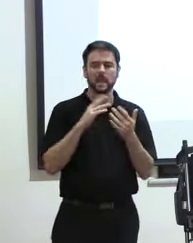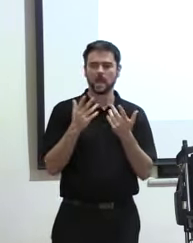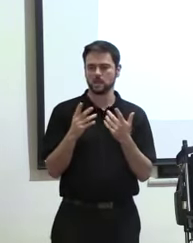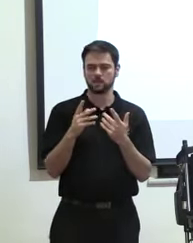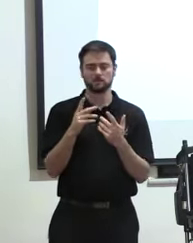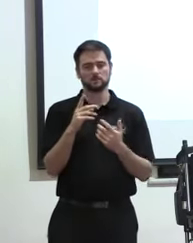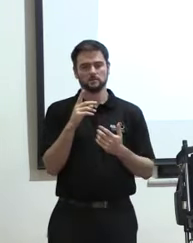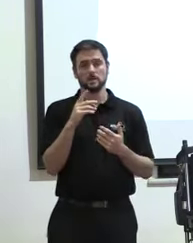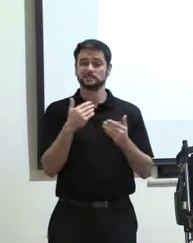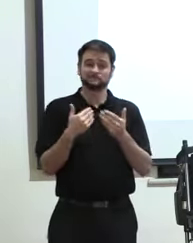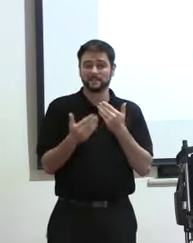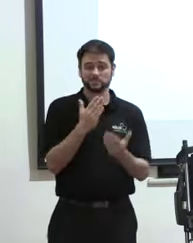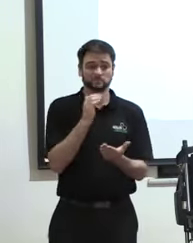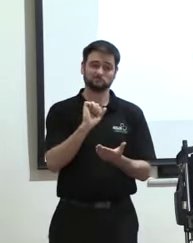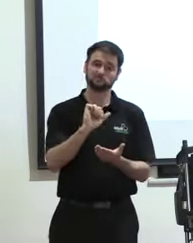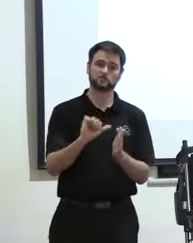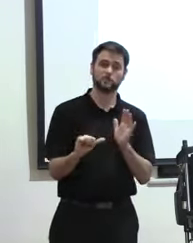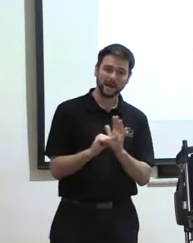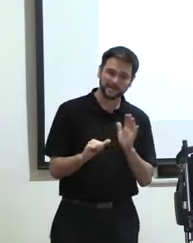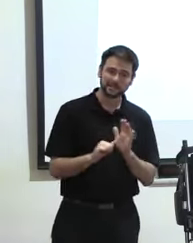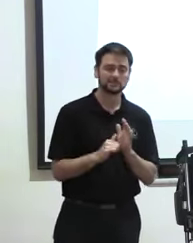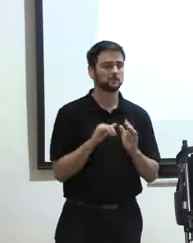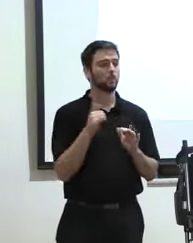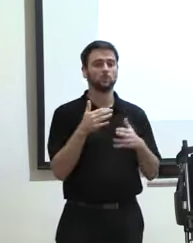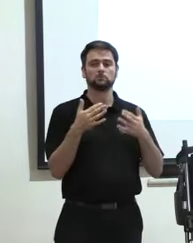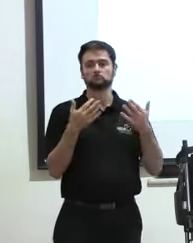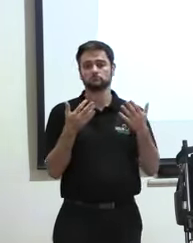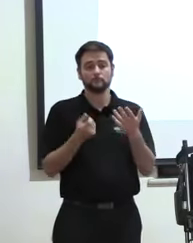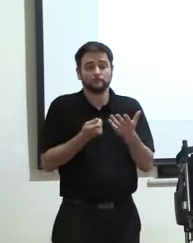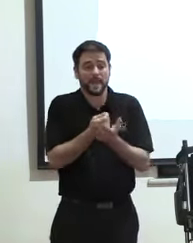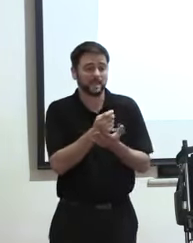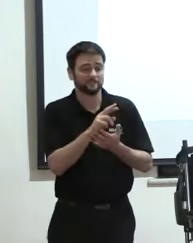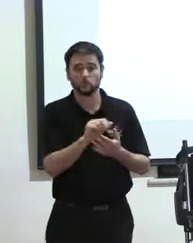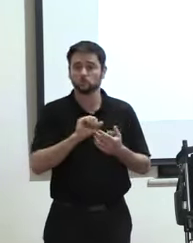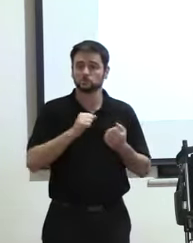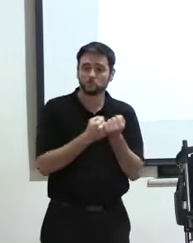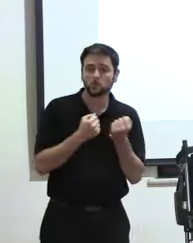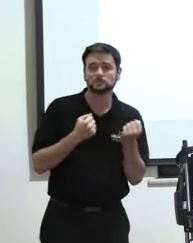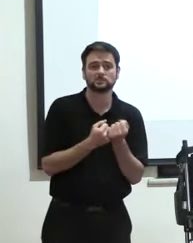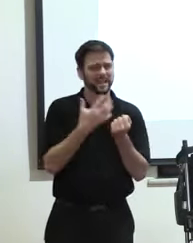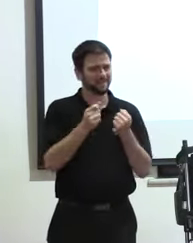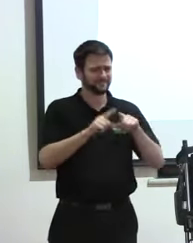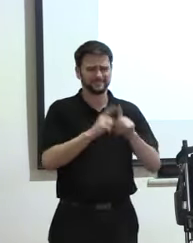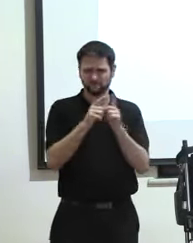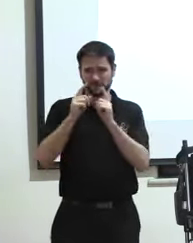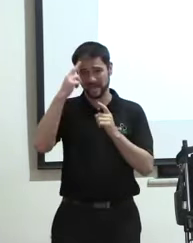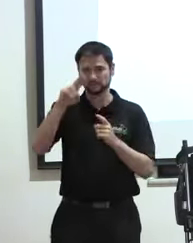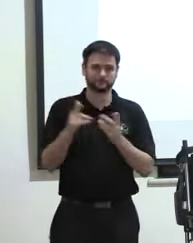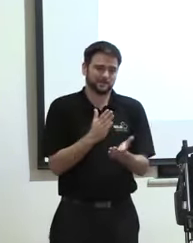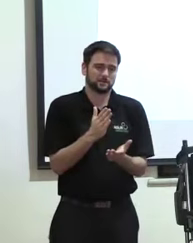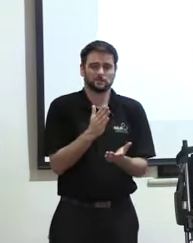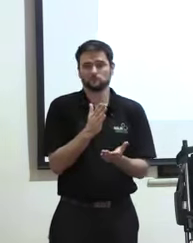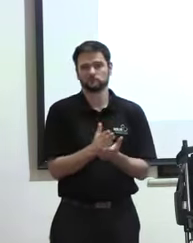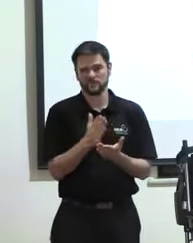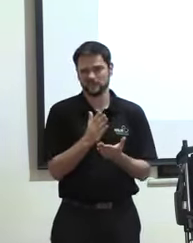And again, people call it managing your money or paying for your supports, and it doesn't really matter what you call it, but it's all a